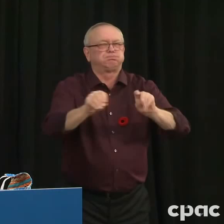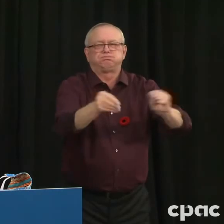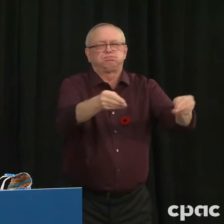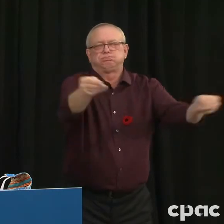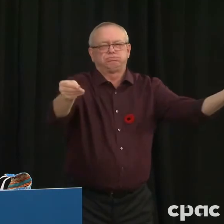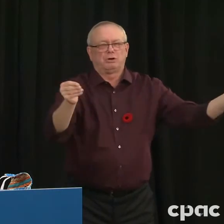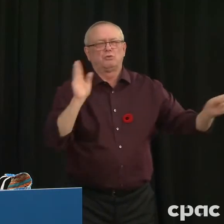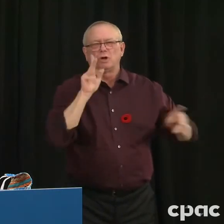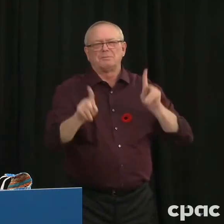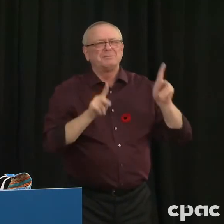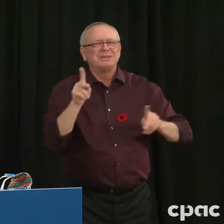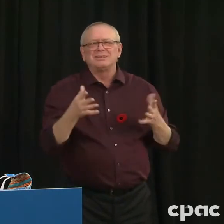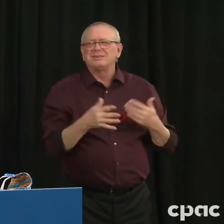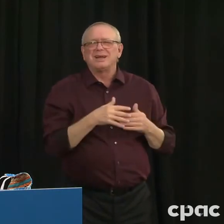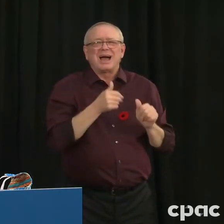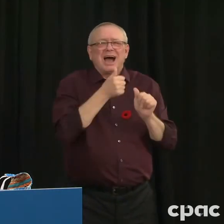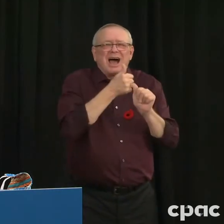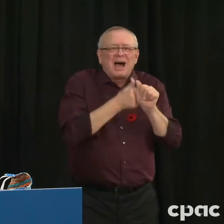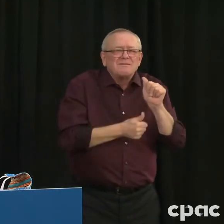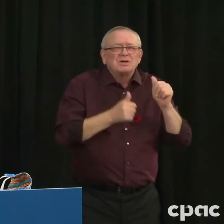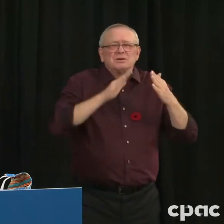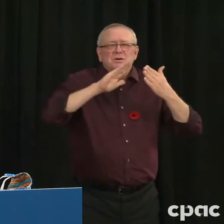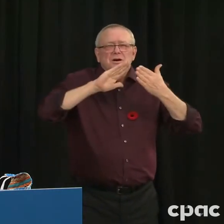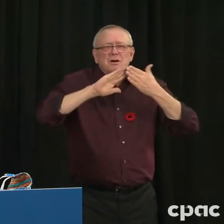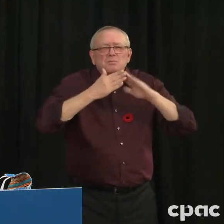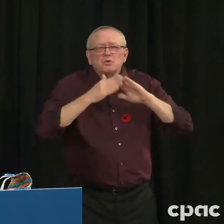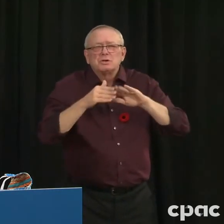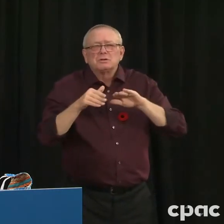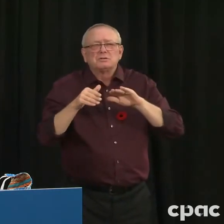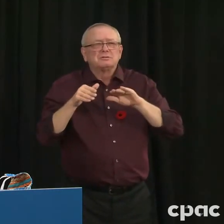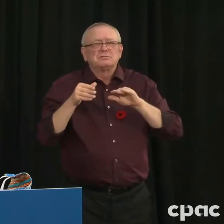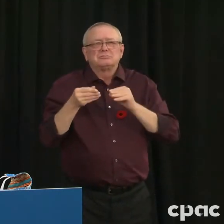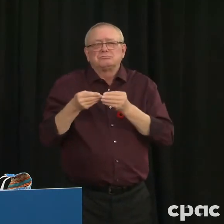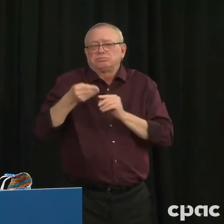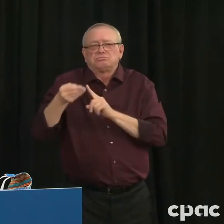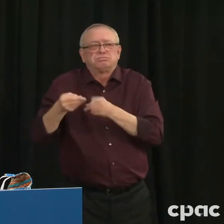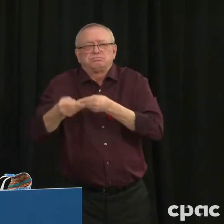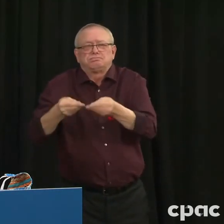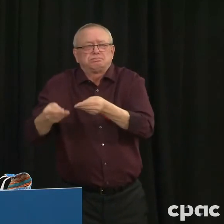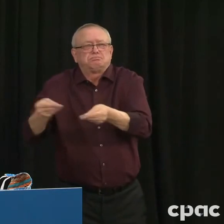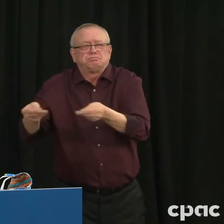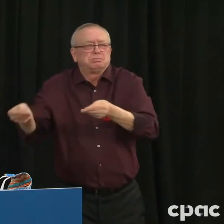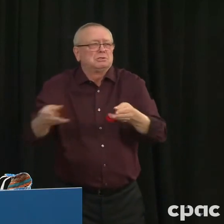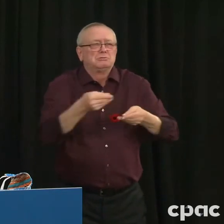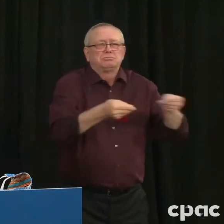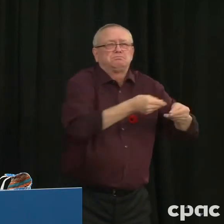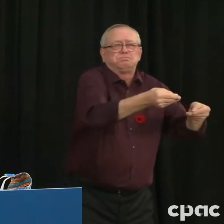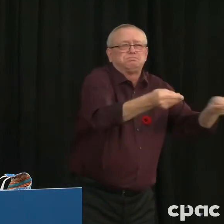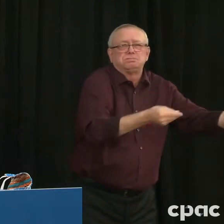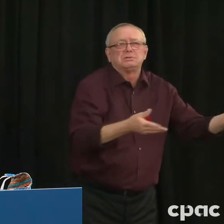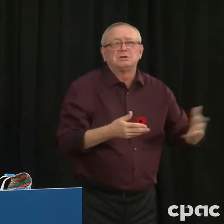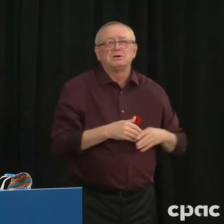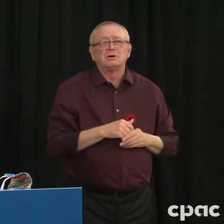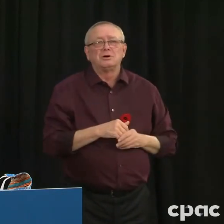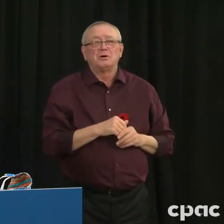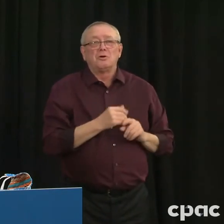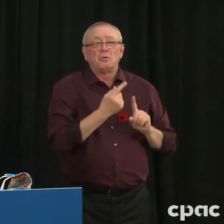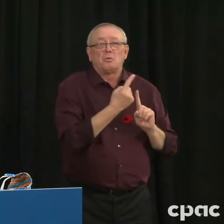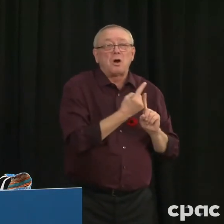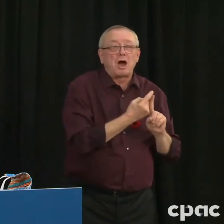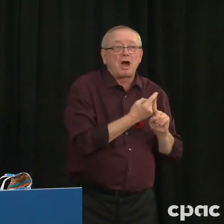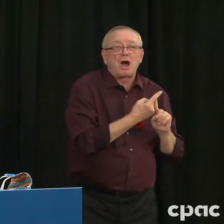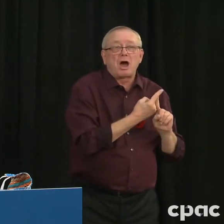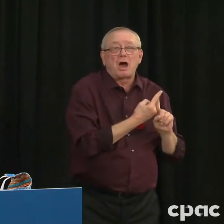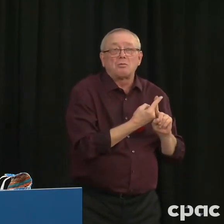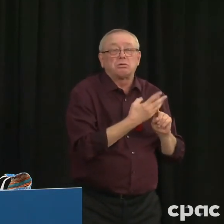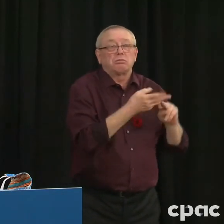virus spread from 1 case to dozens in a few days, and from a few hundred to almost 1,000 in a week. If